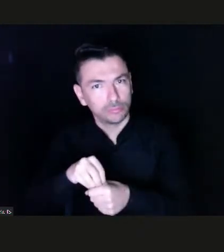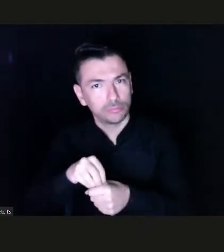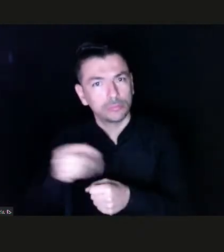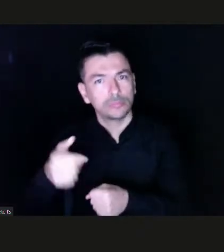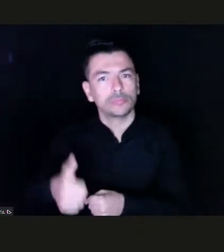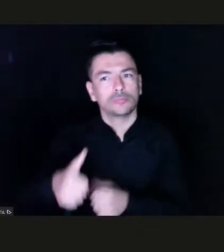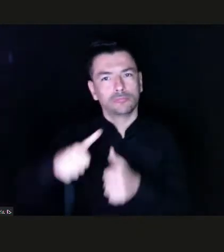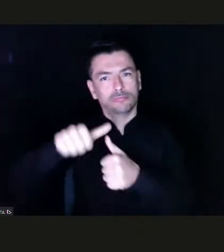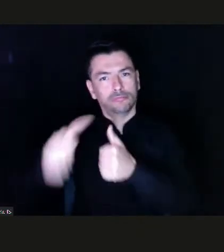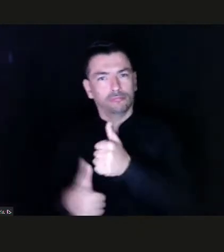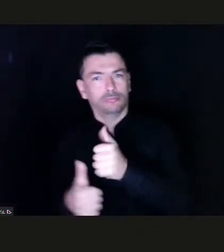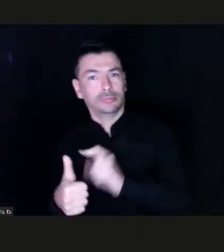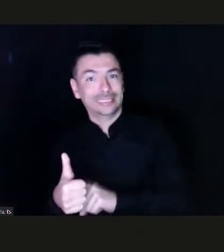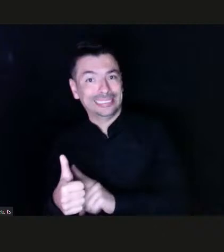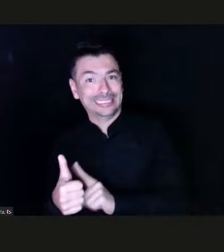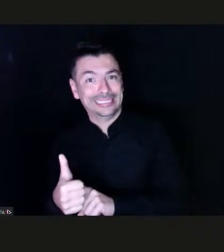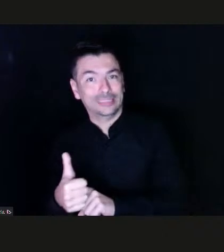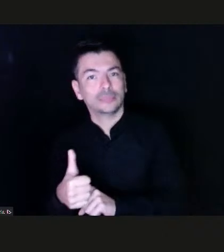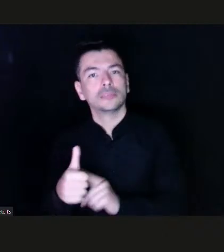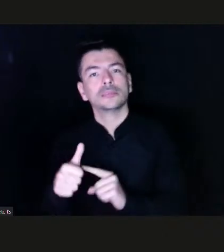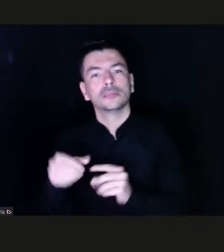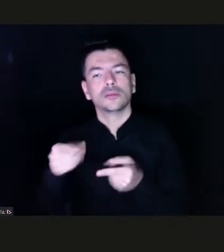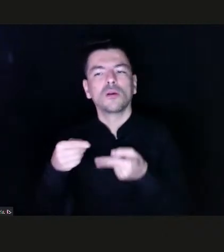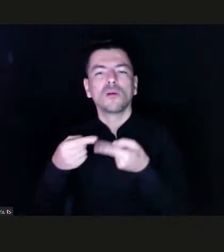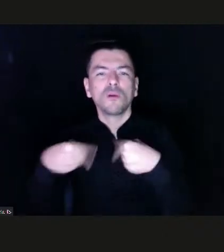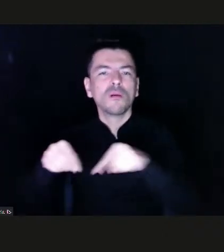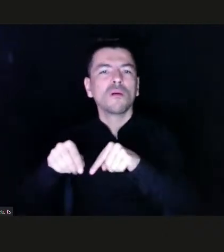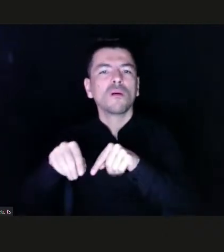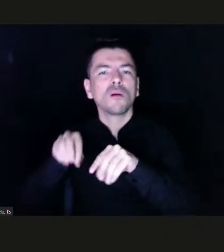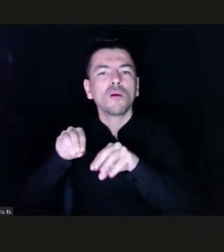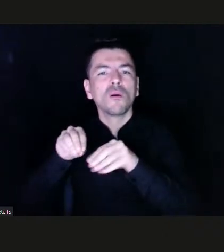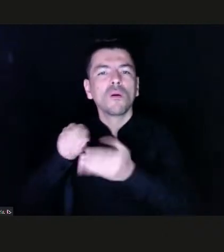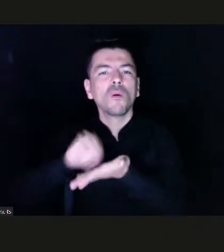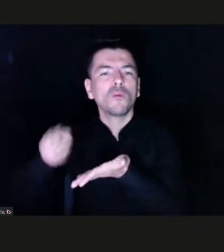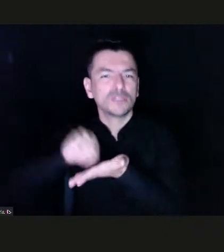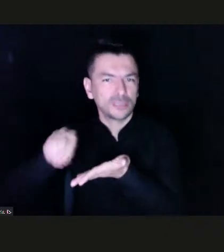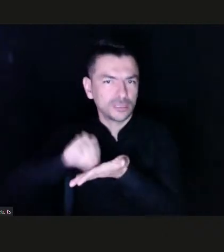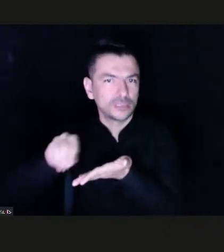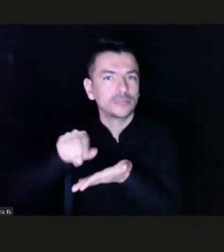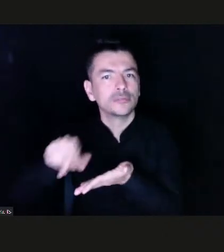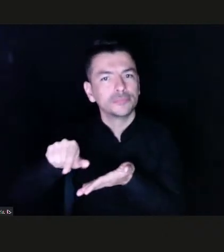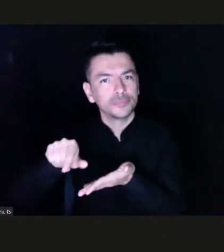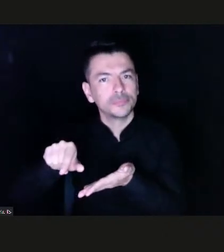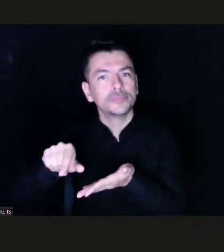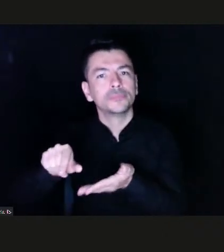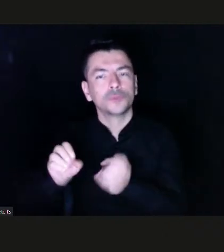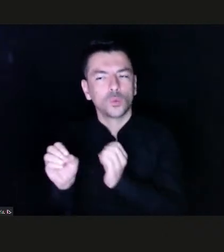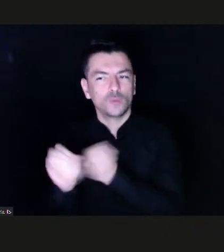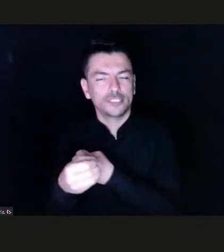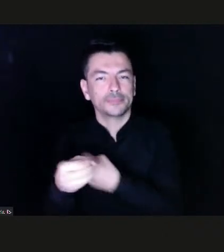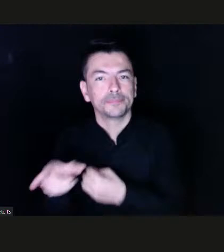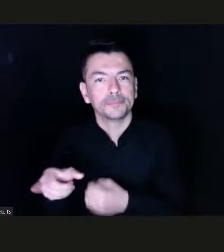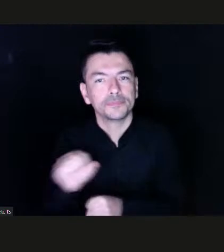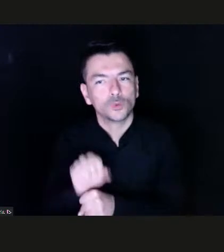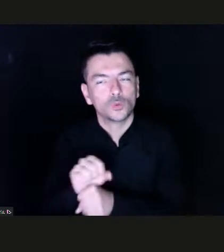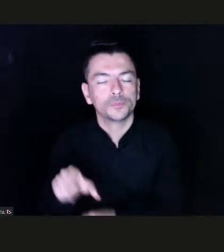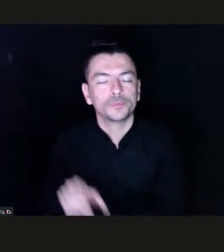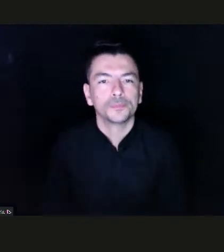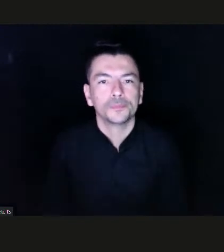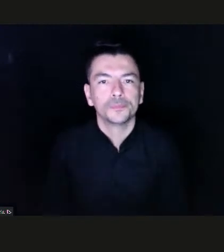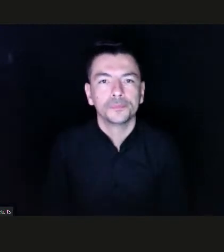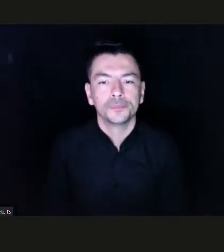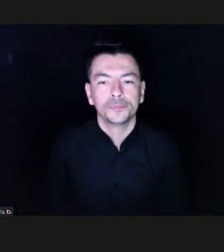convention and exhibition industry in Beijing. He's also received the professional title of Senior International